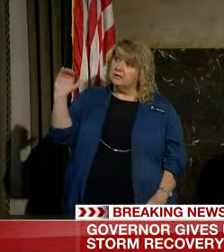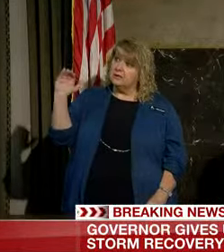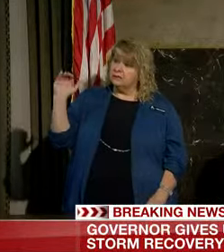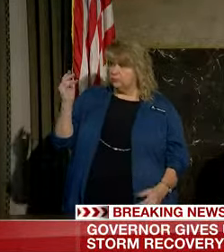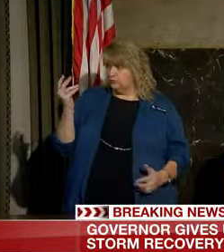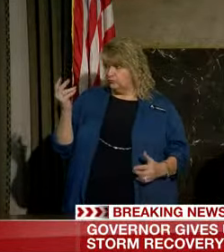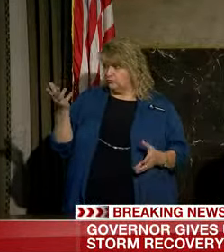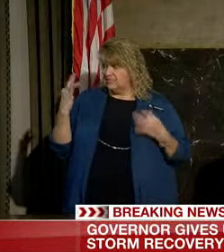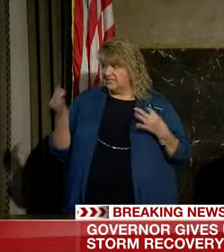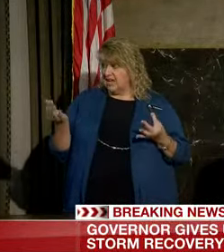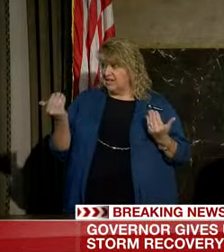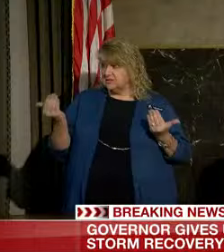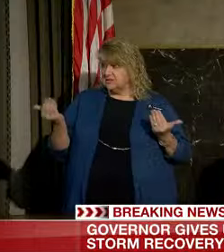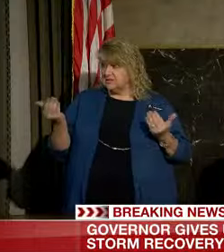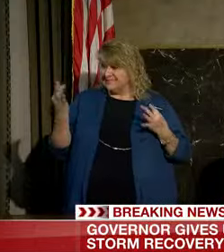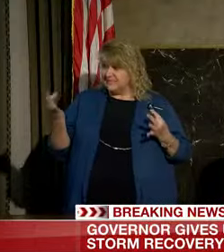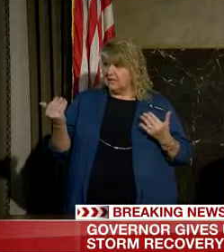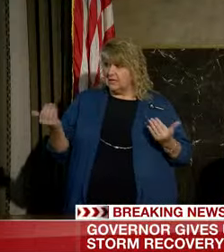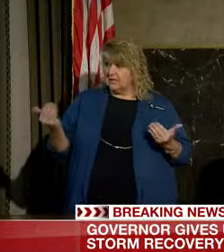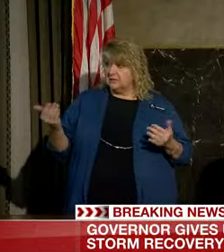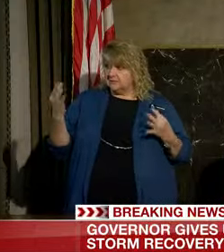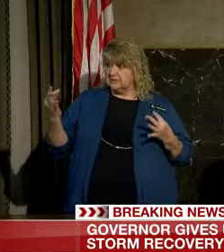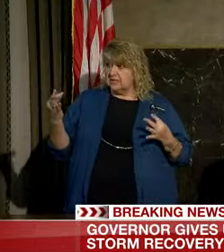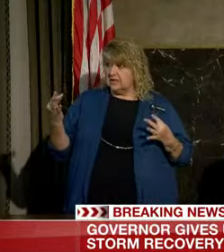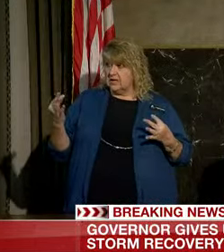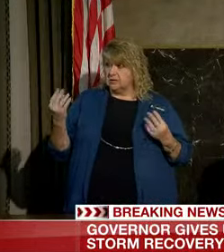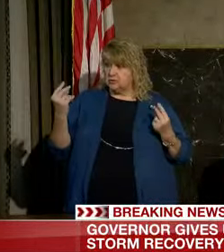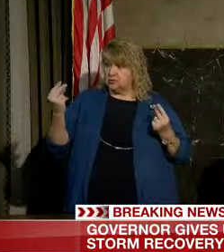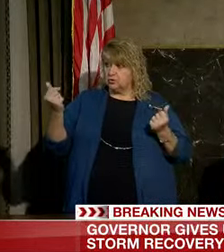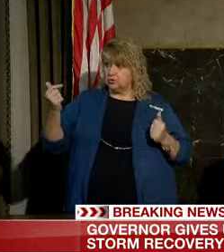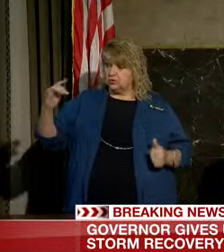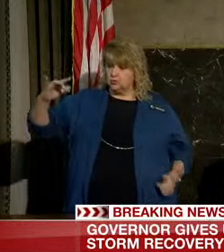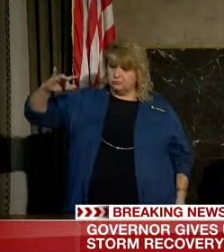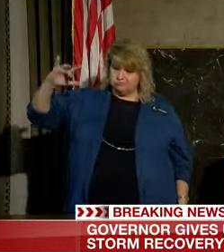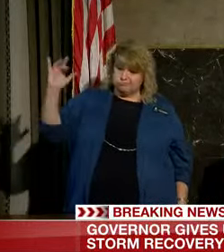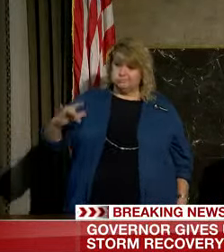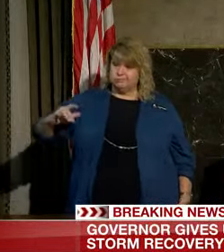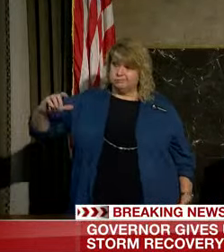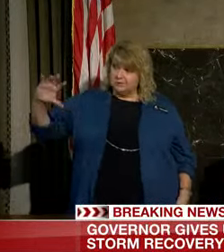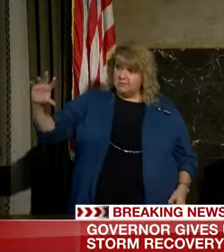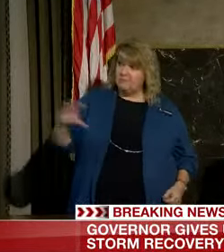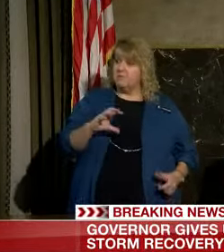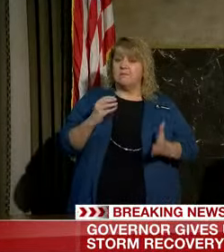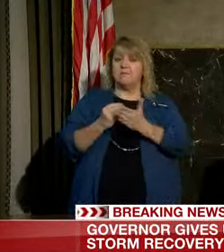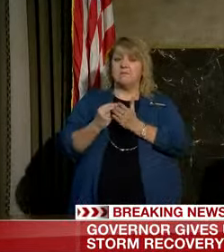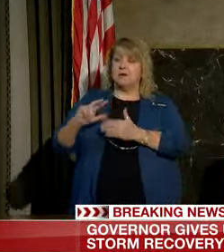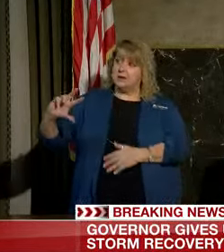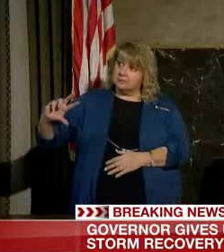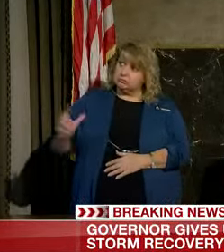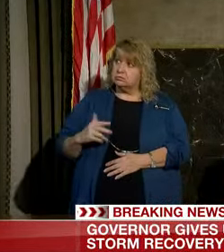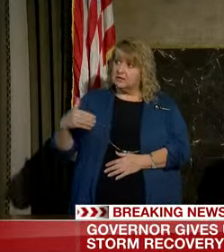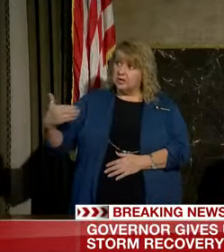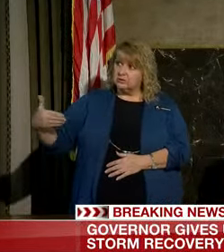to make the decisions necessary and pull the triggers in order to move these assets and get this